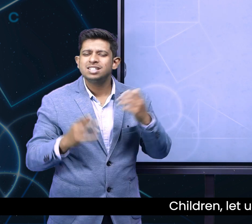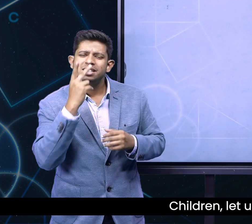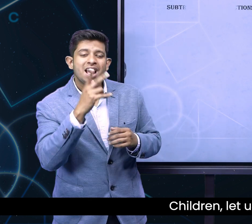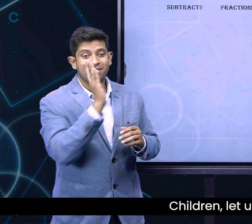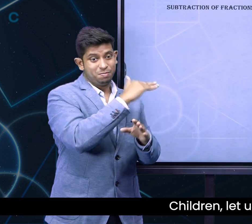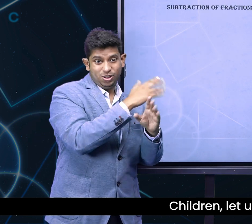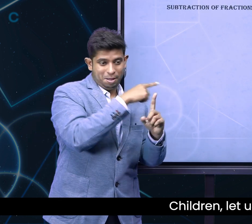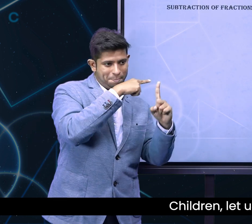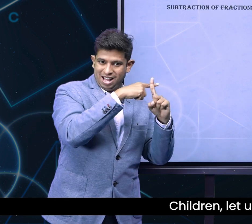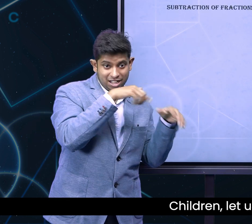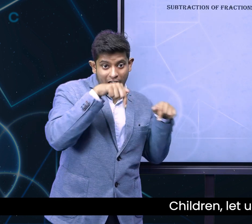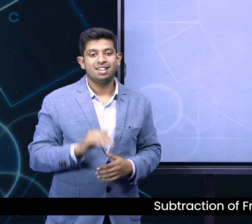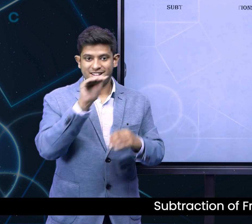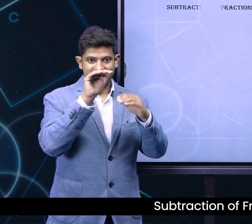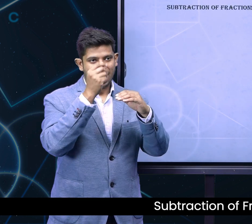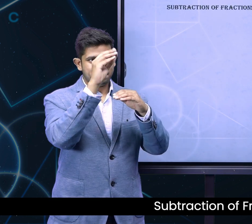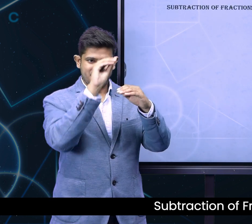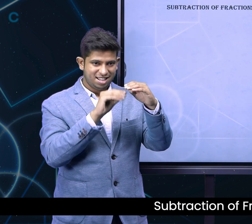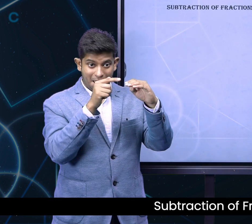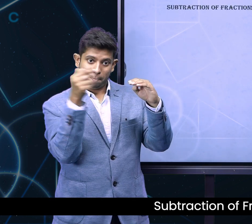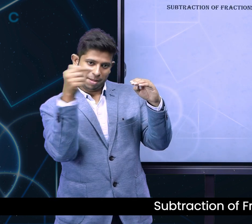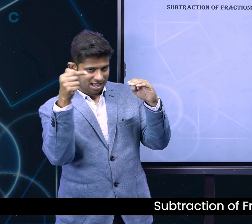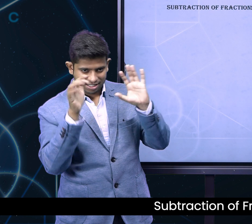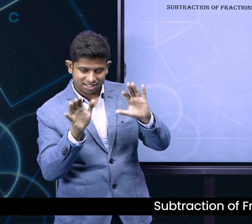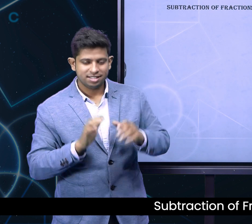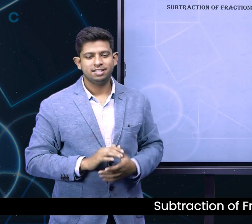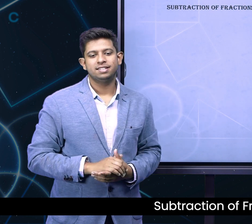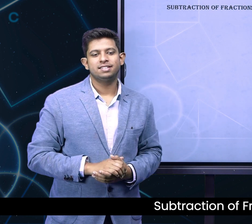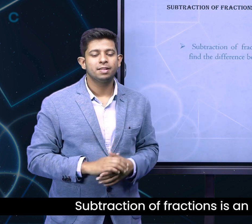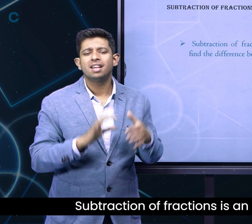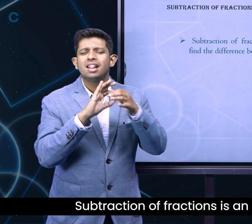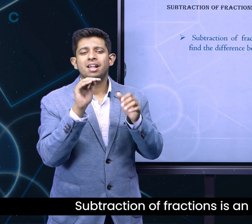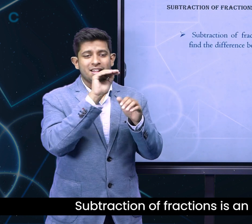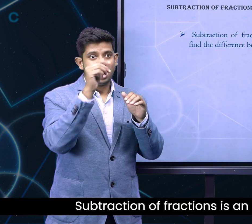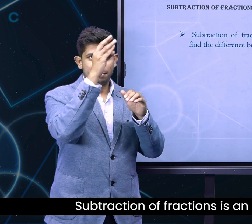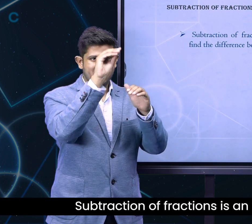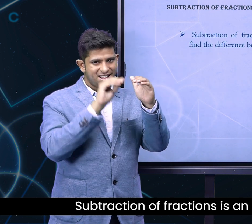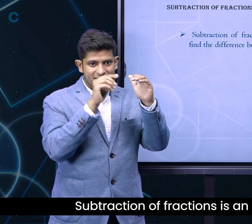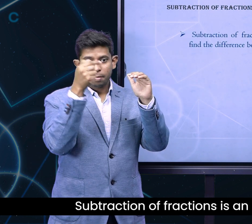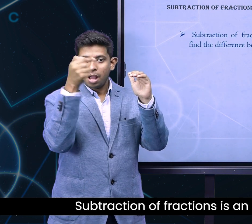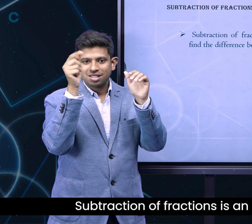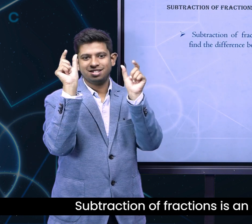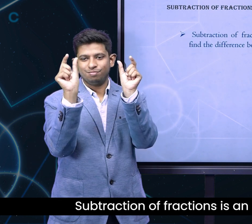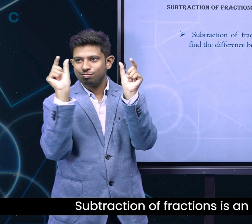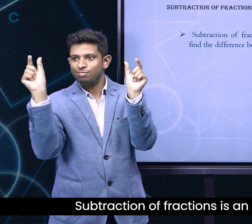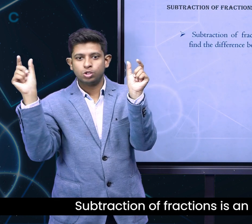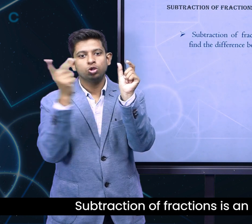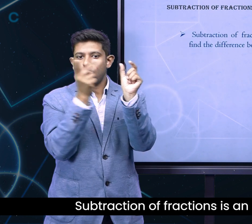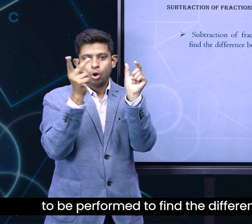Children, let us see subtraction of fractions. Subtraction of fractions is an arithmetic operation to